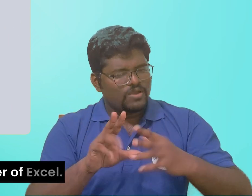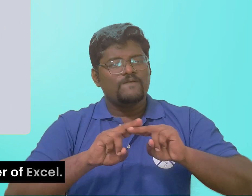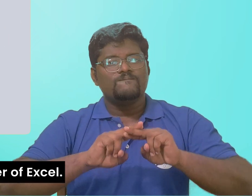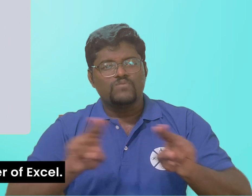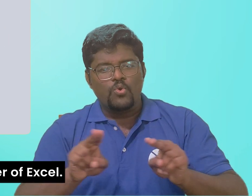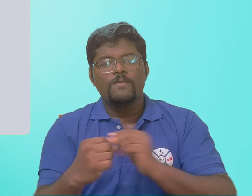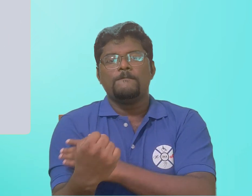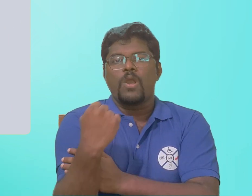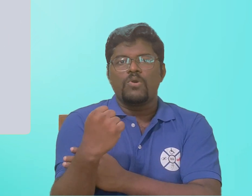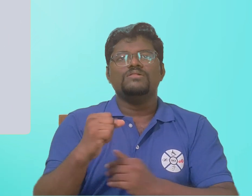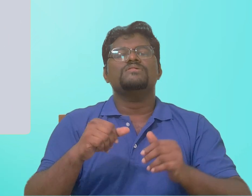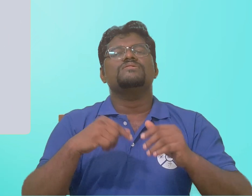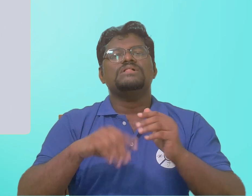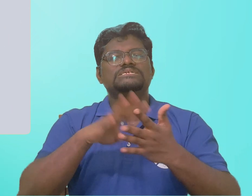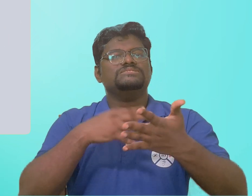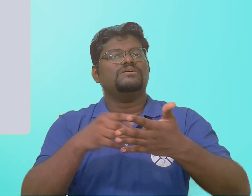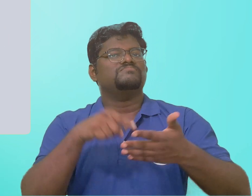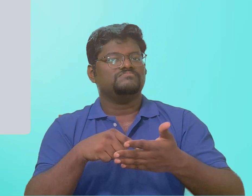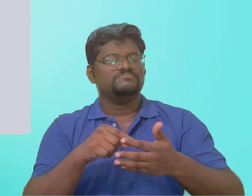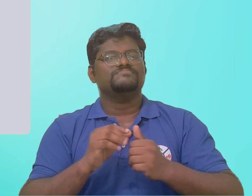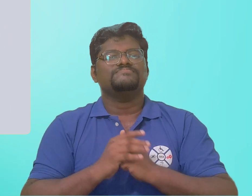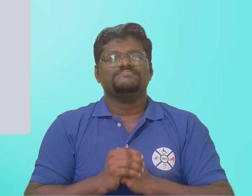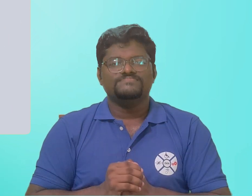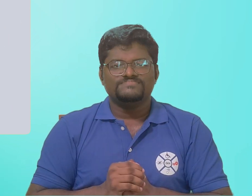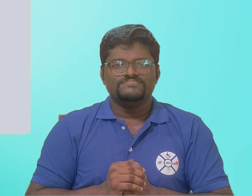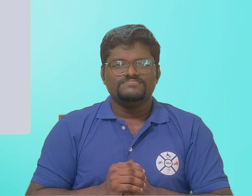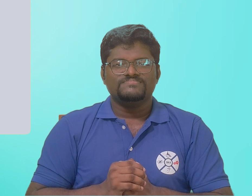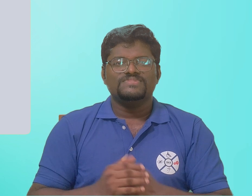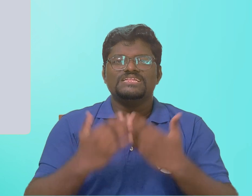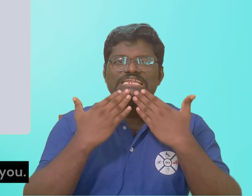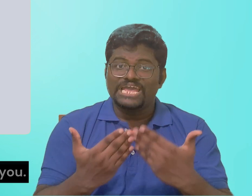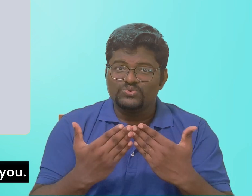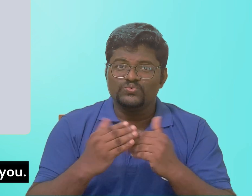of Excel. Thank you.